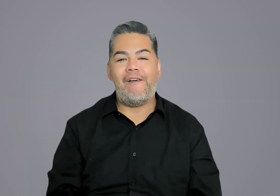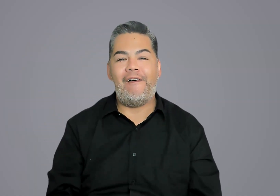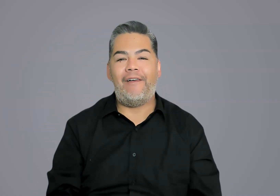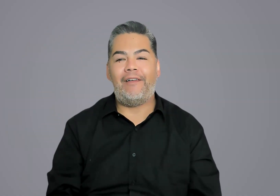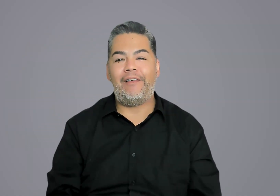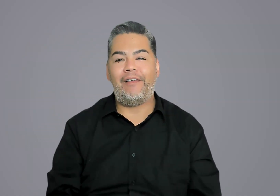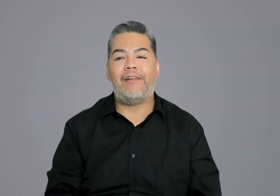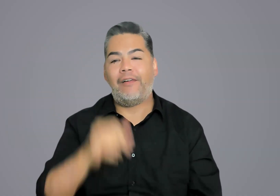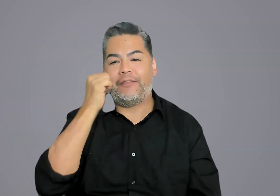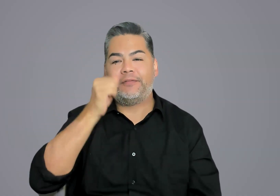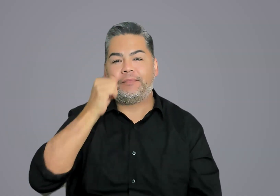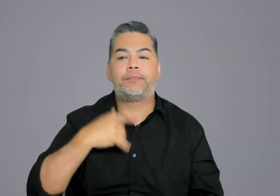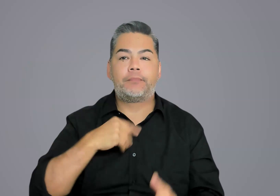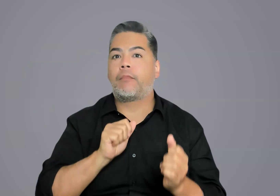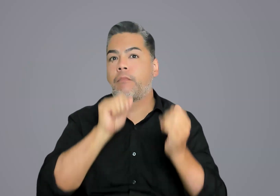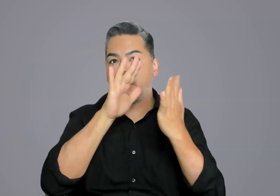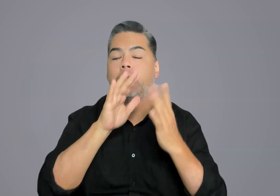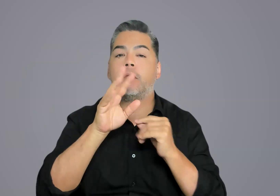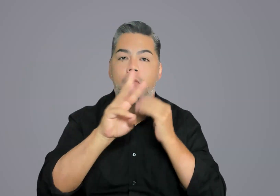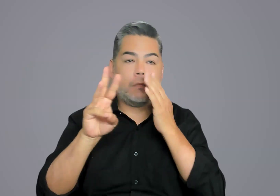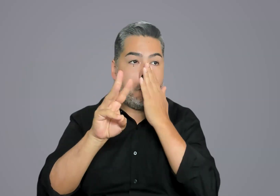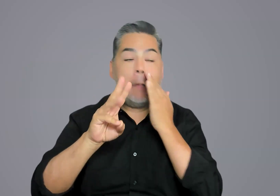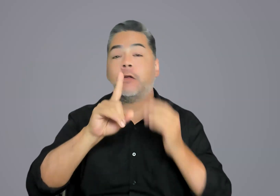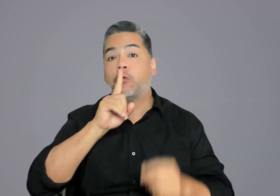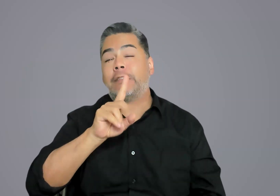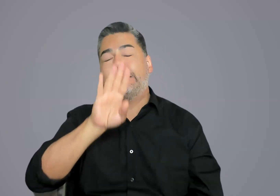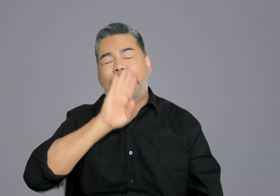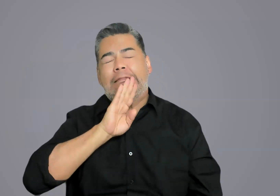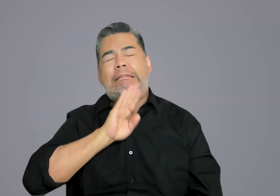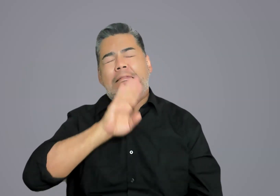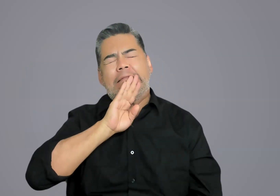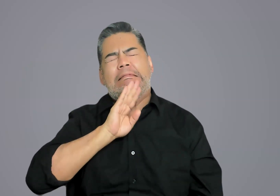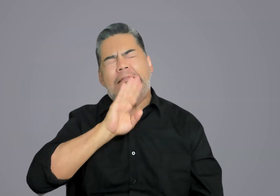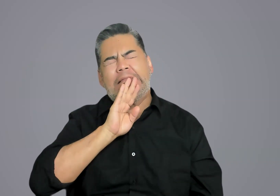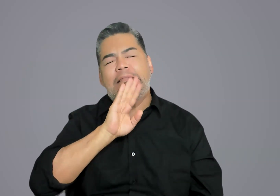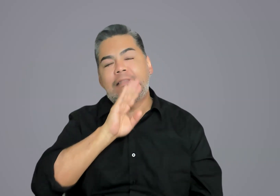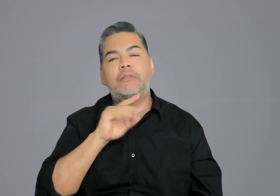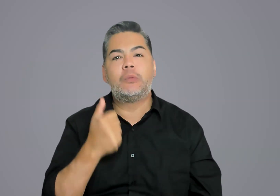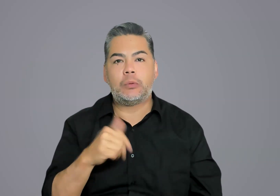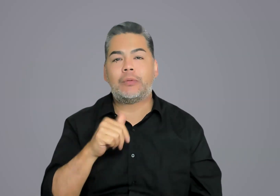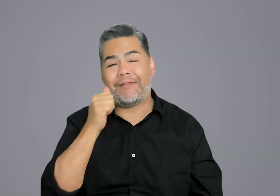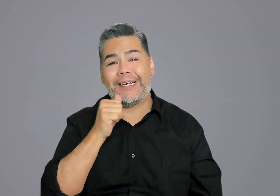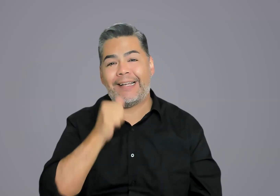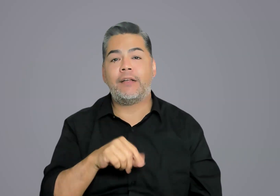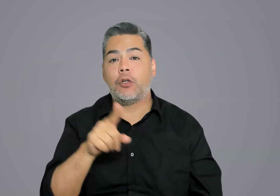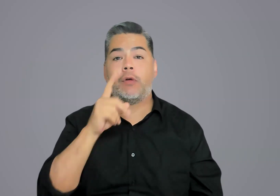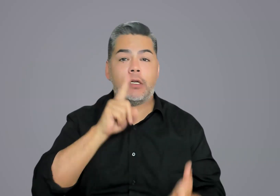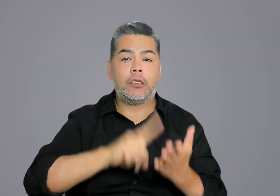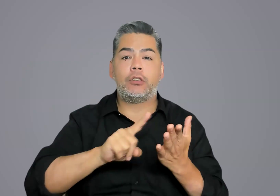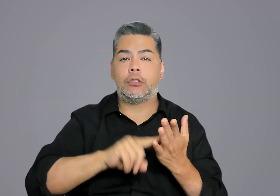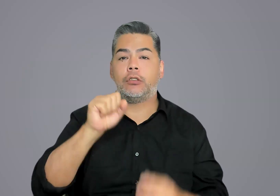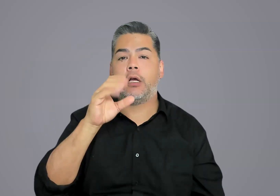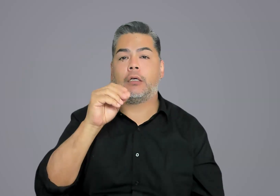I encounter websites that are a masterclass in frustration. So you want to check the score of a sports game? Good